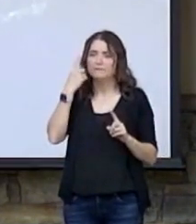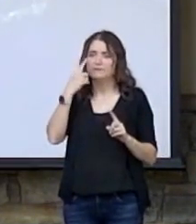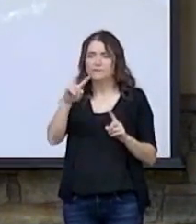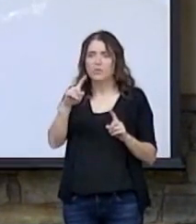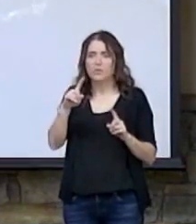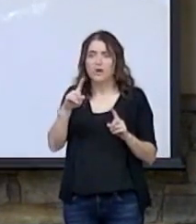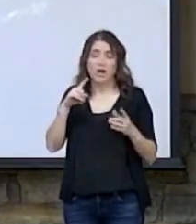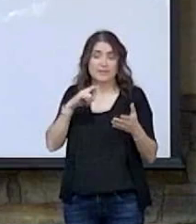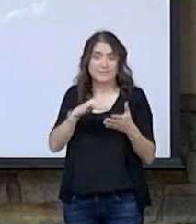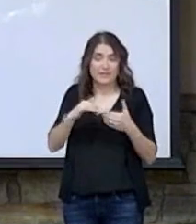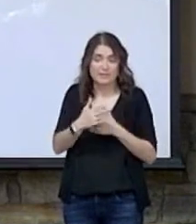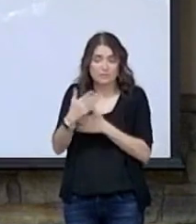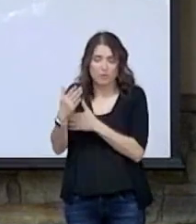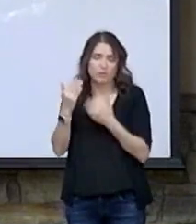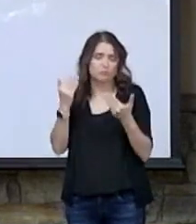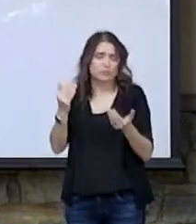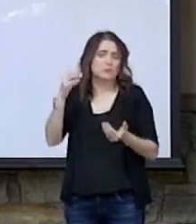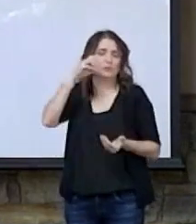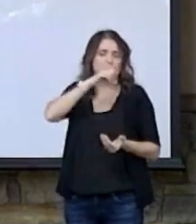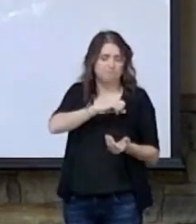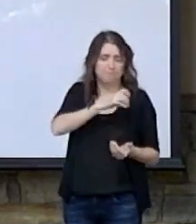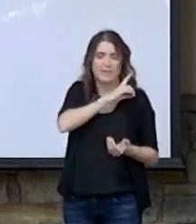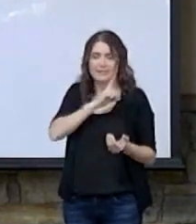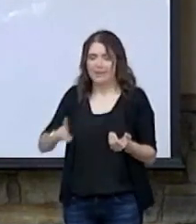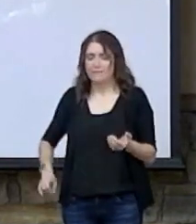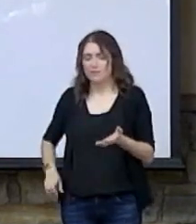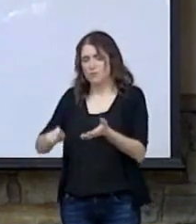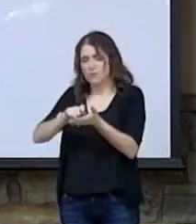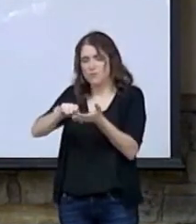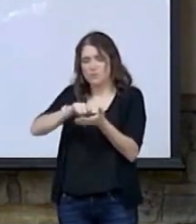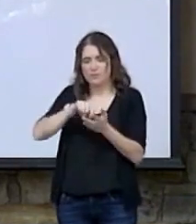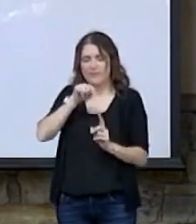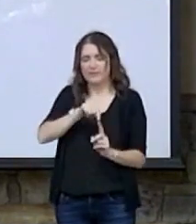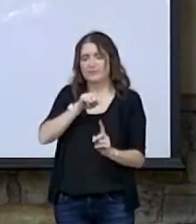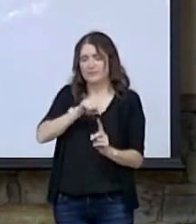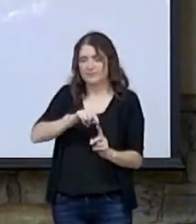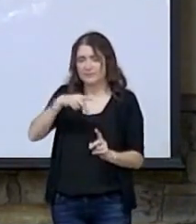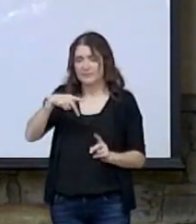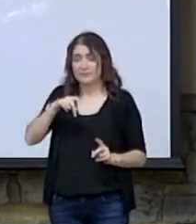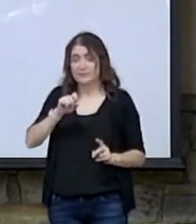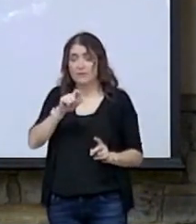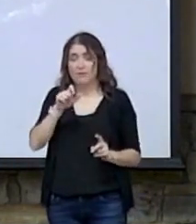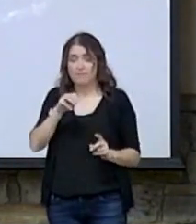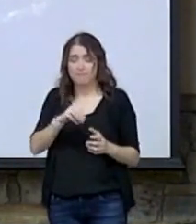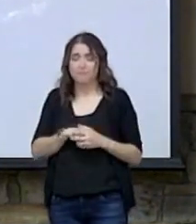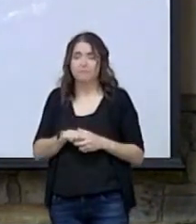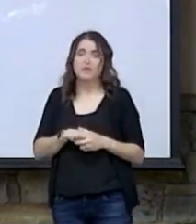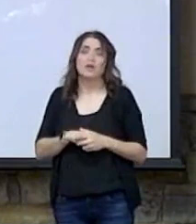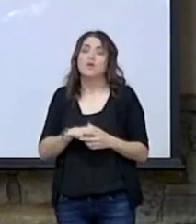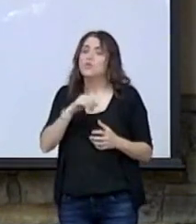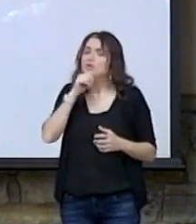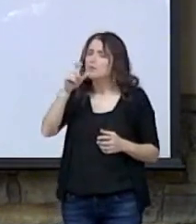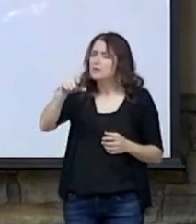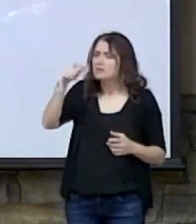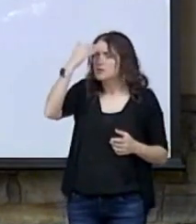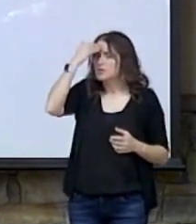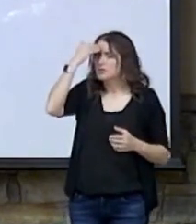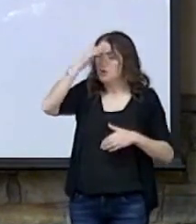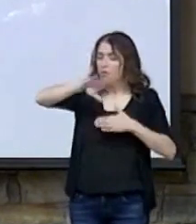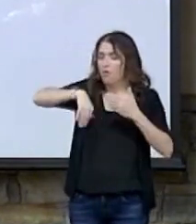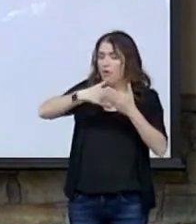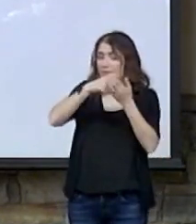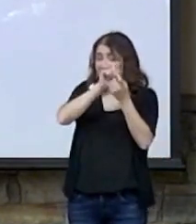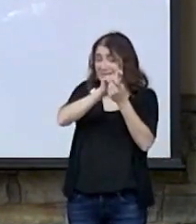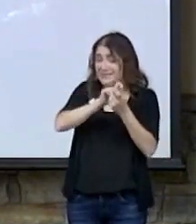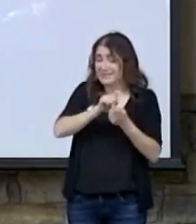going to assume and work under the assumption that David penned this particular psalm. We don't necessarily know all the details